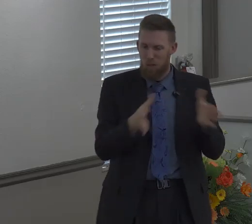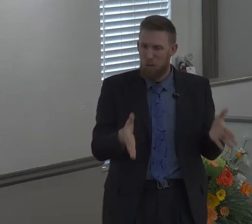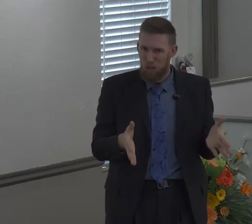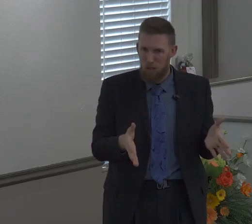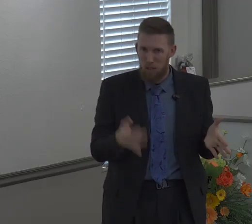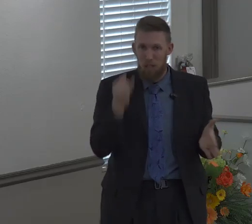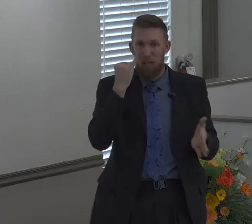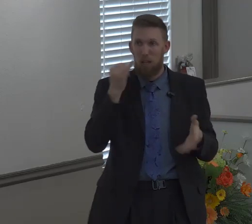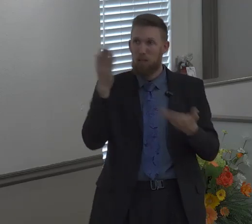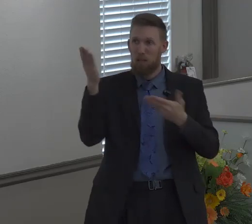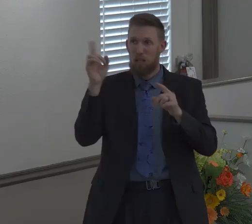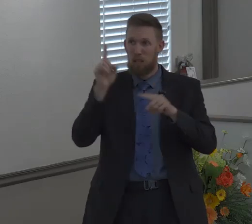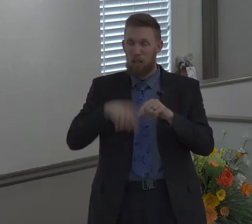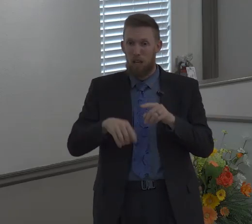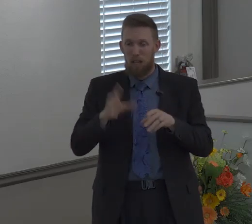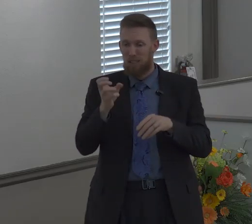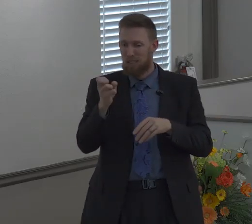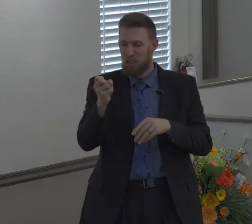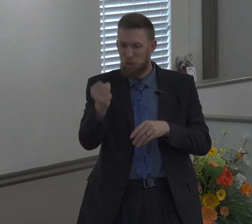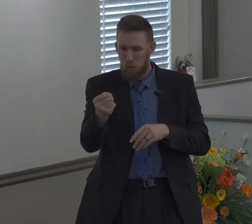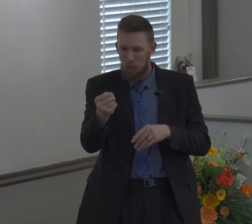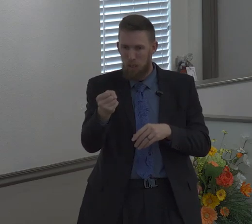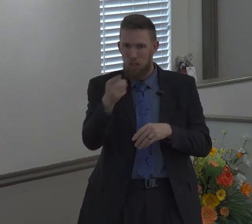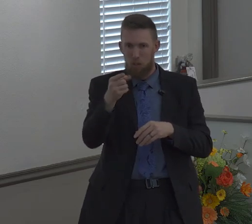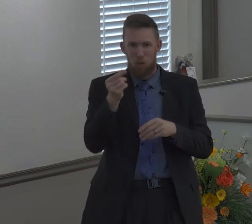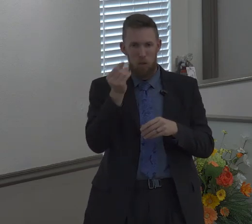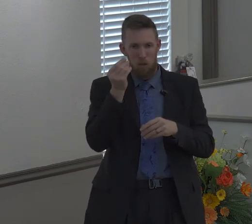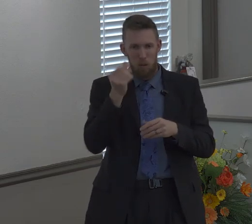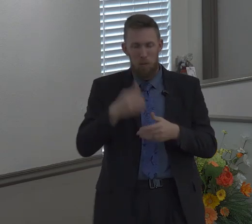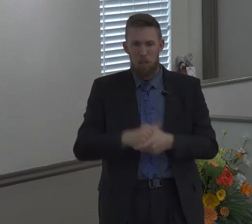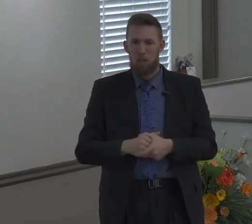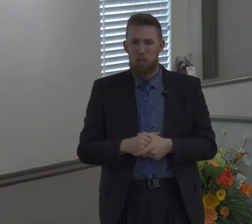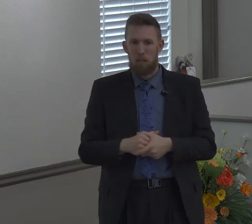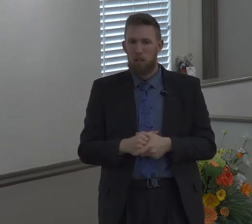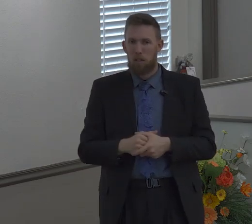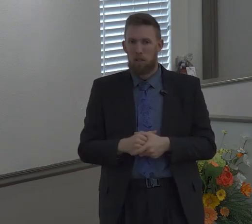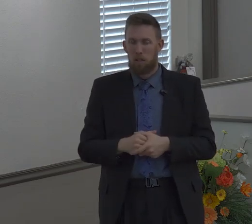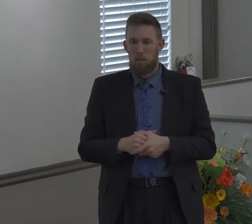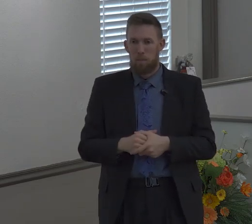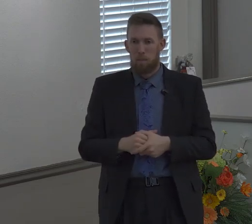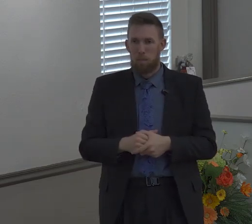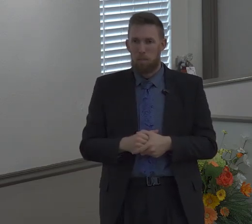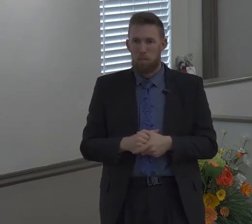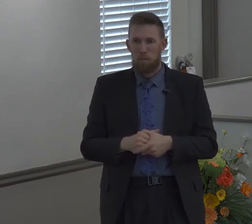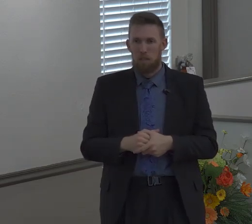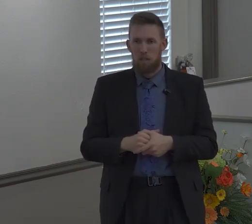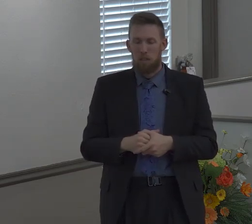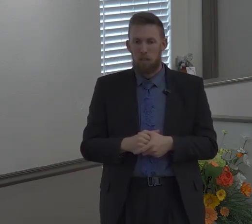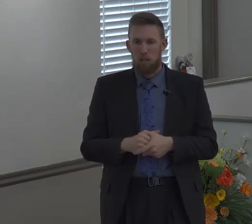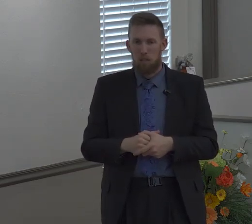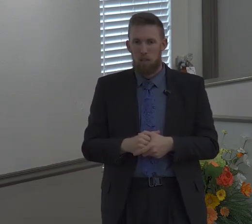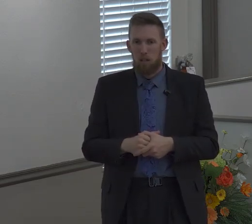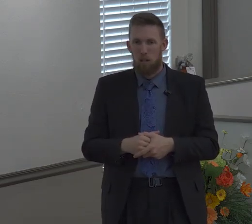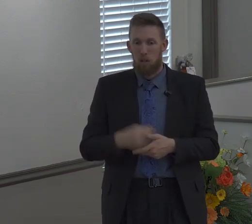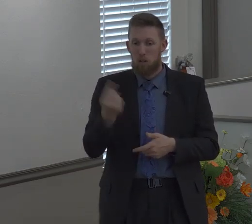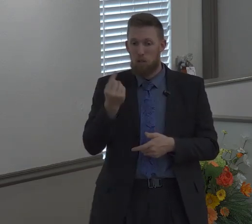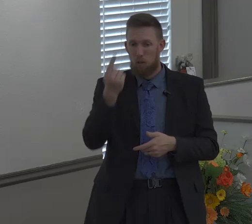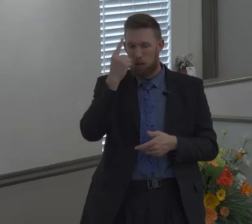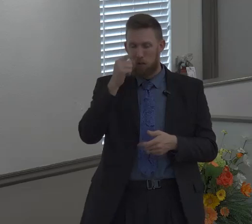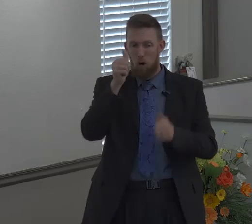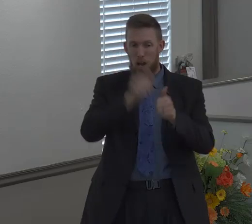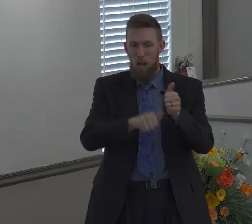There is, in every single Bible preaching church that I know of, there is something for